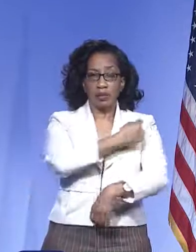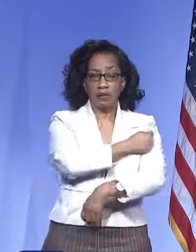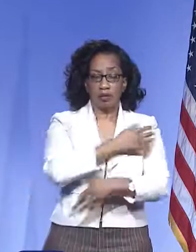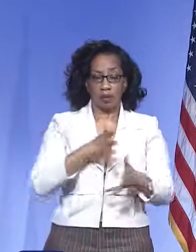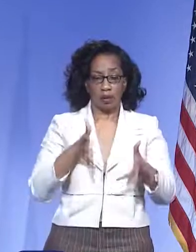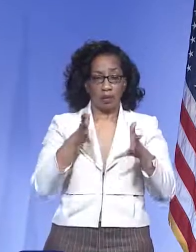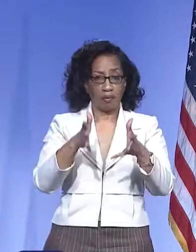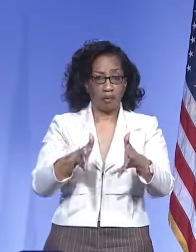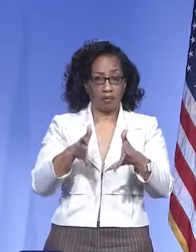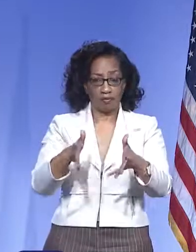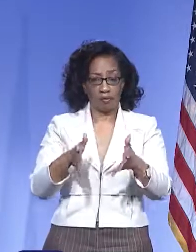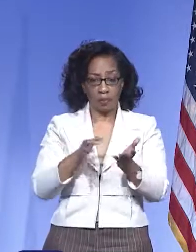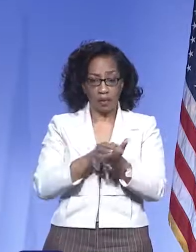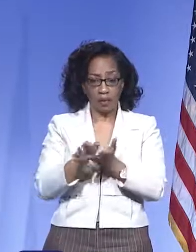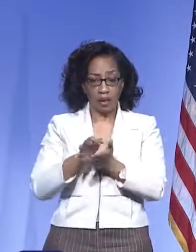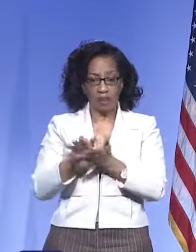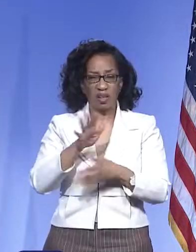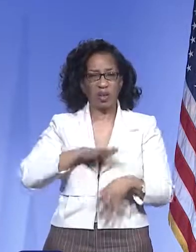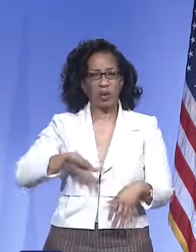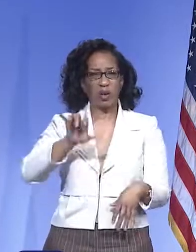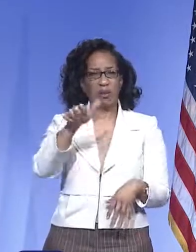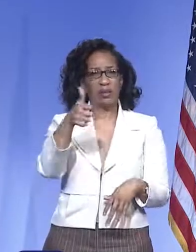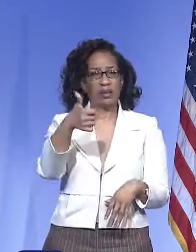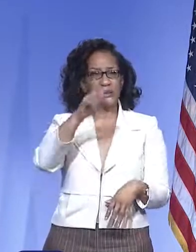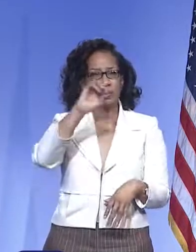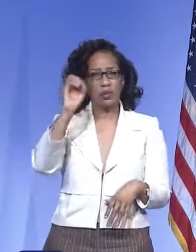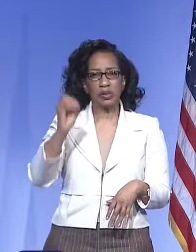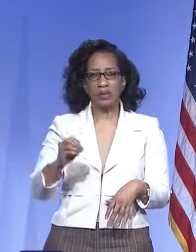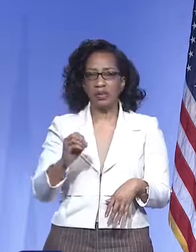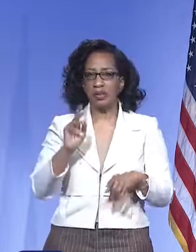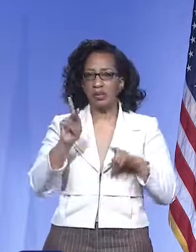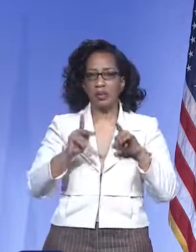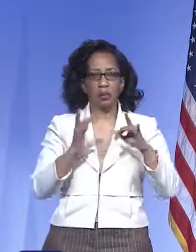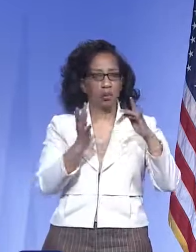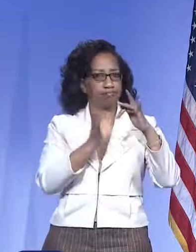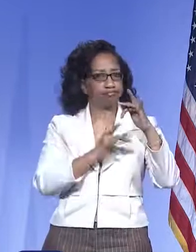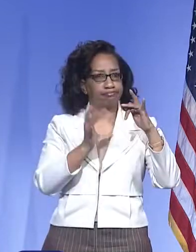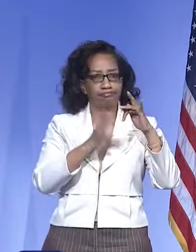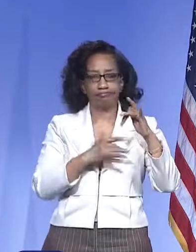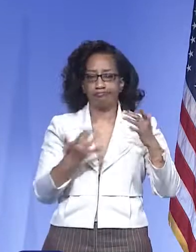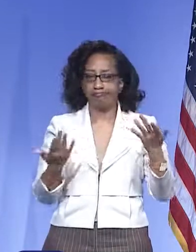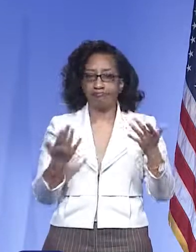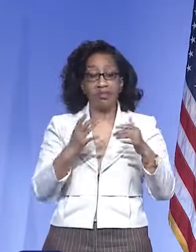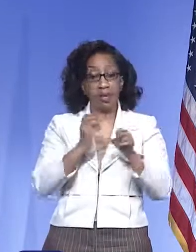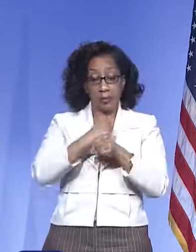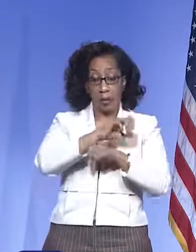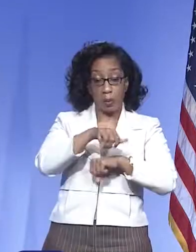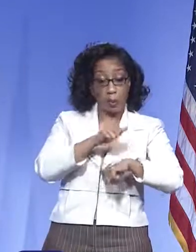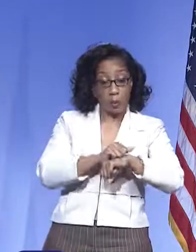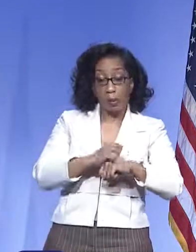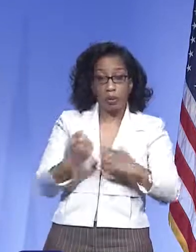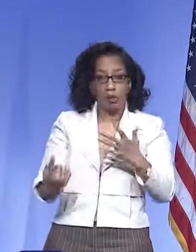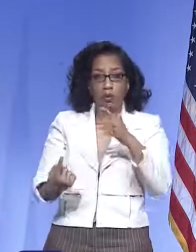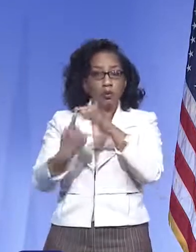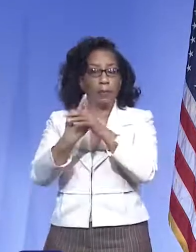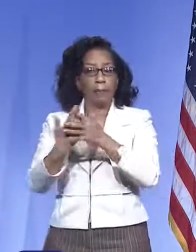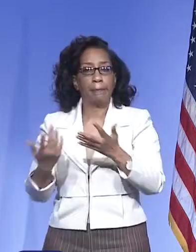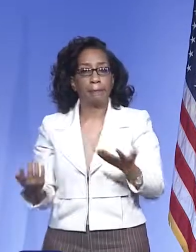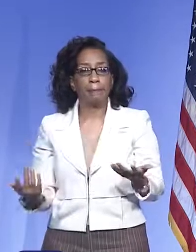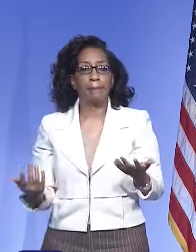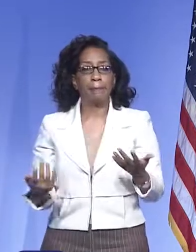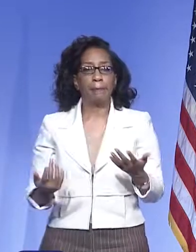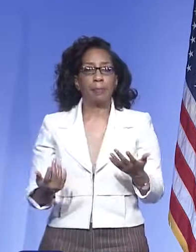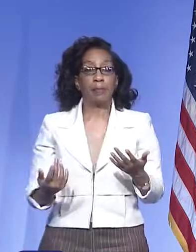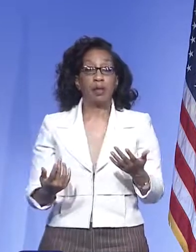vial. So approximately 10% no-show. We've actually done a pretty good job of filling the appointments late in the